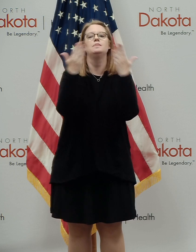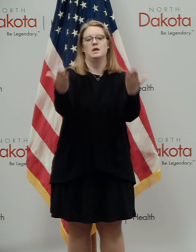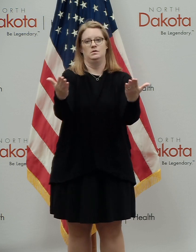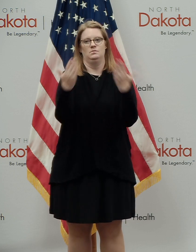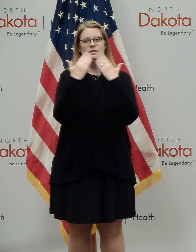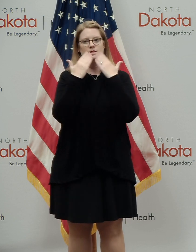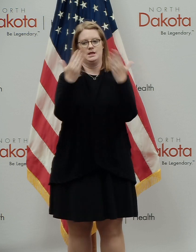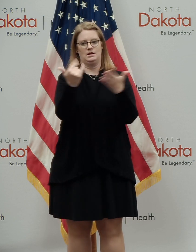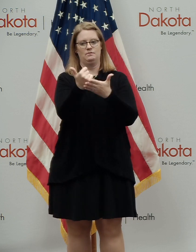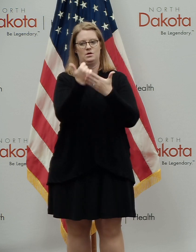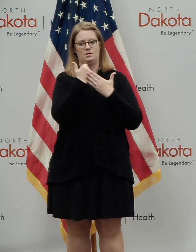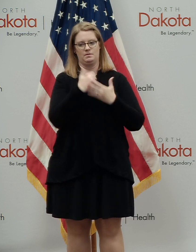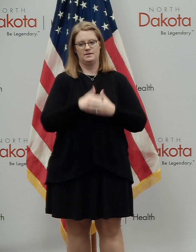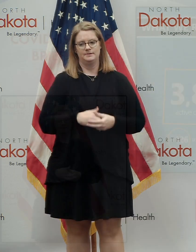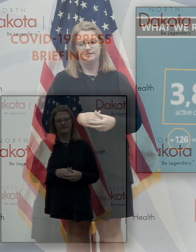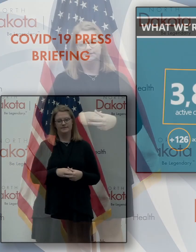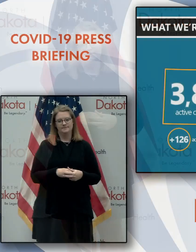position.